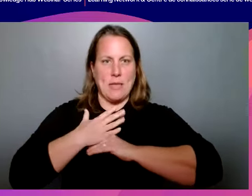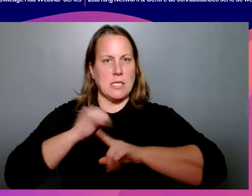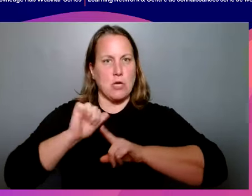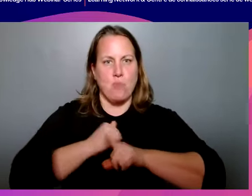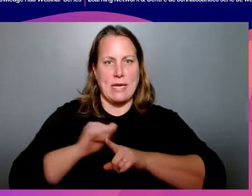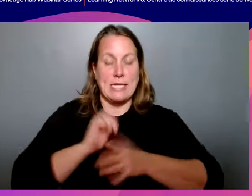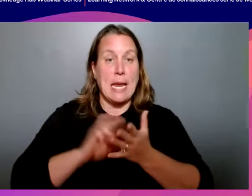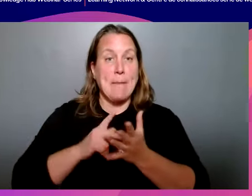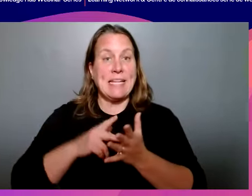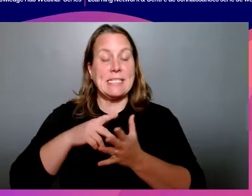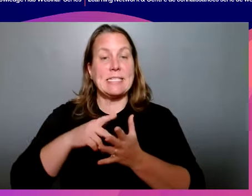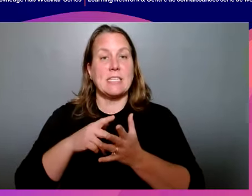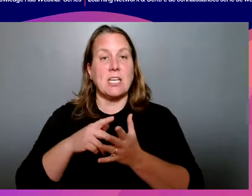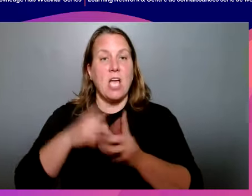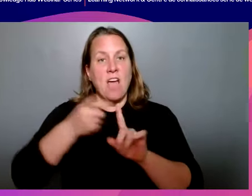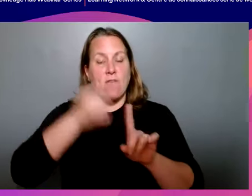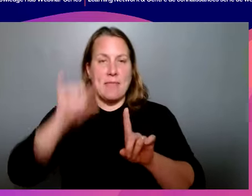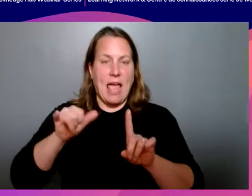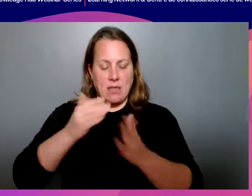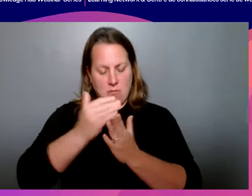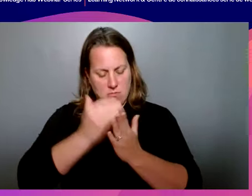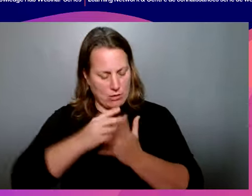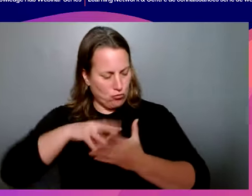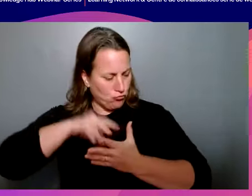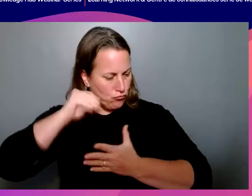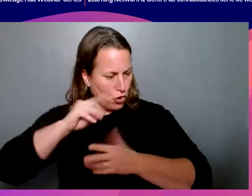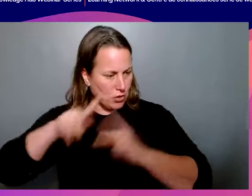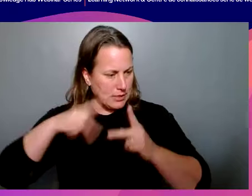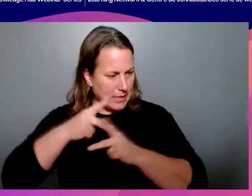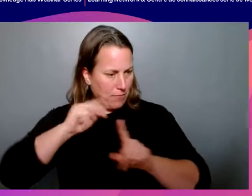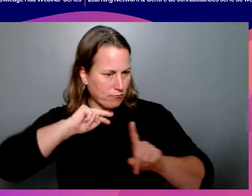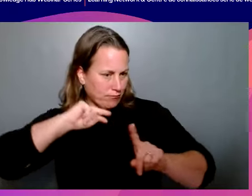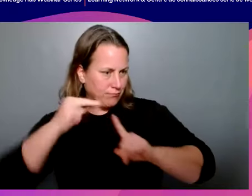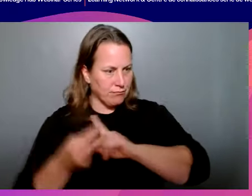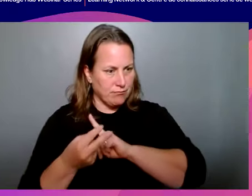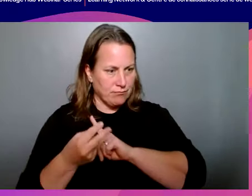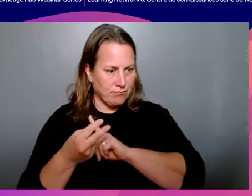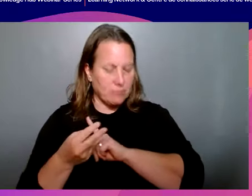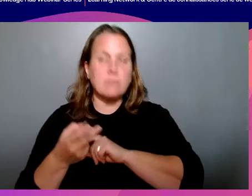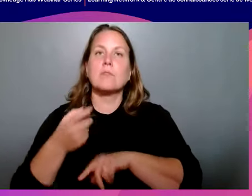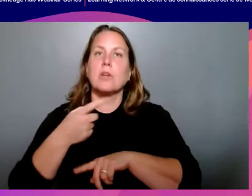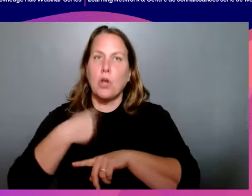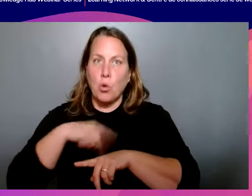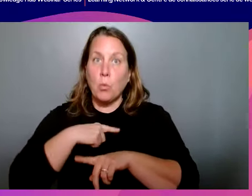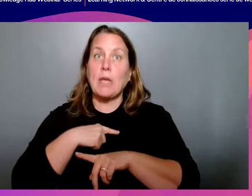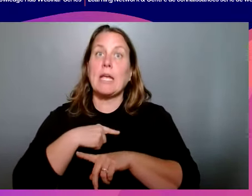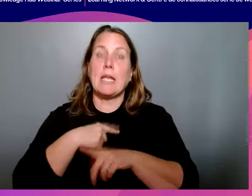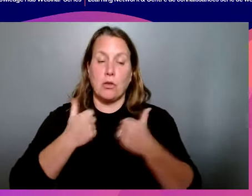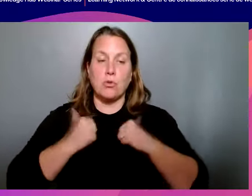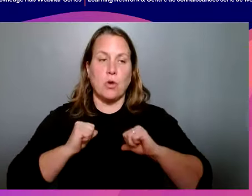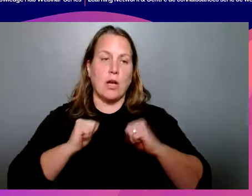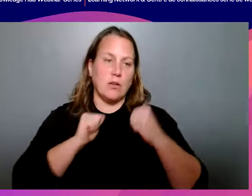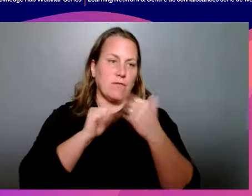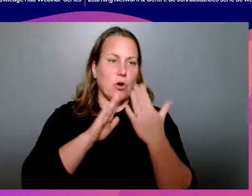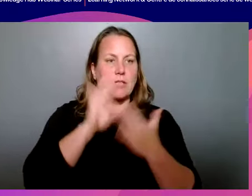perspective, including 2S LGBTQIA plus experiences in conversations and work related to IPV